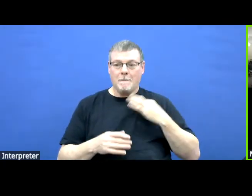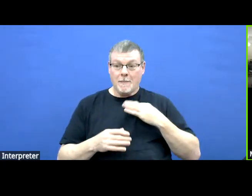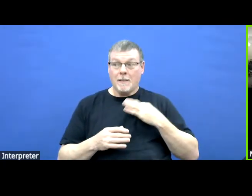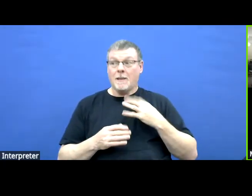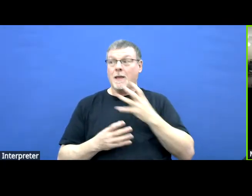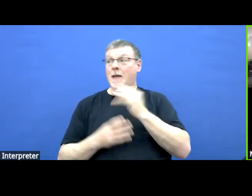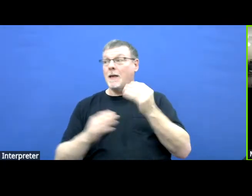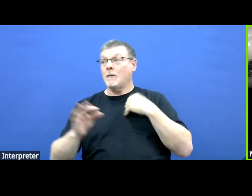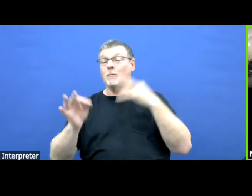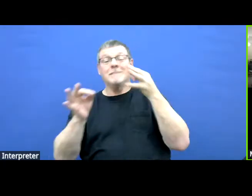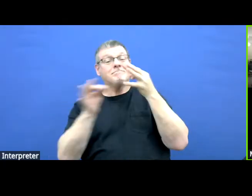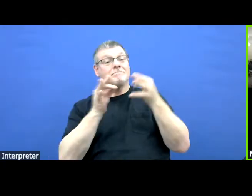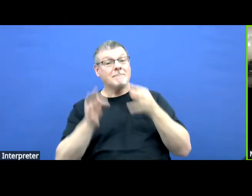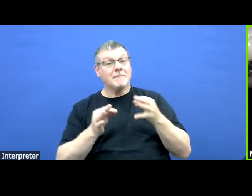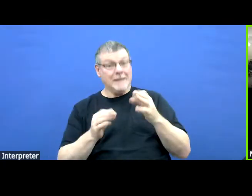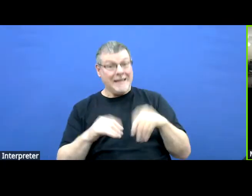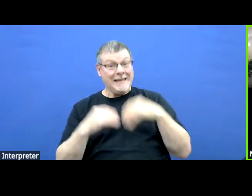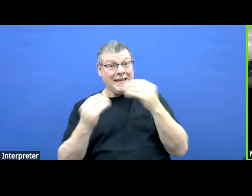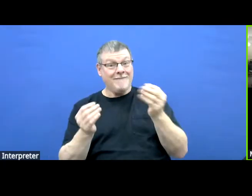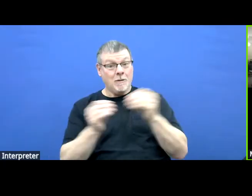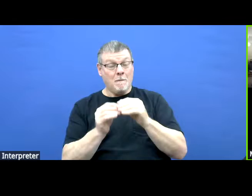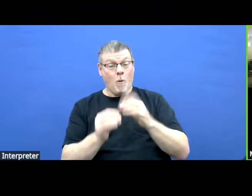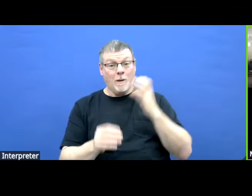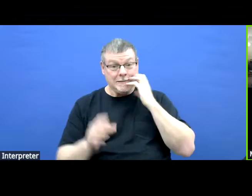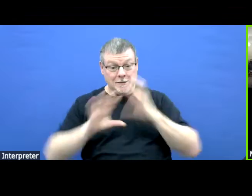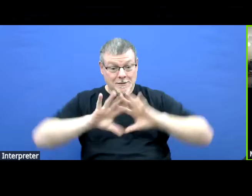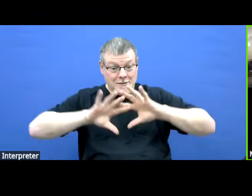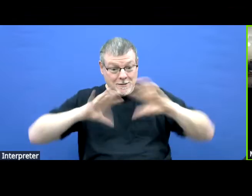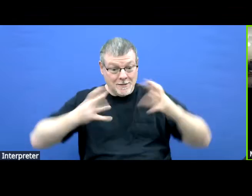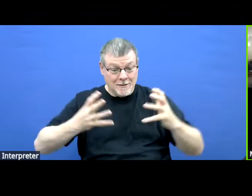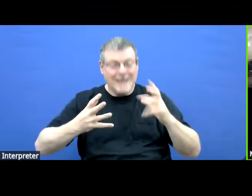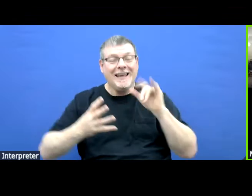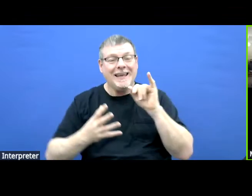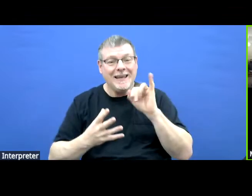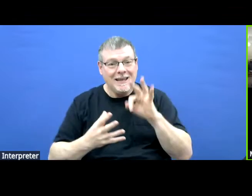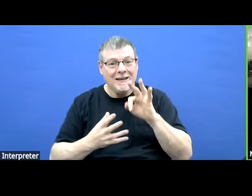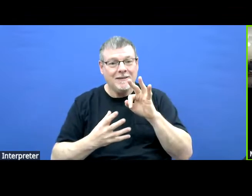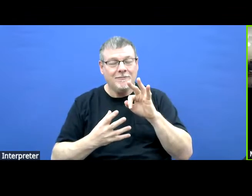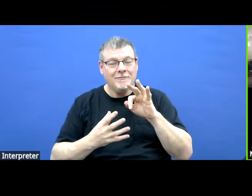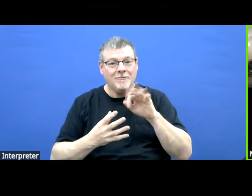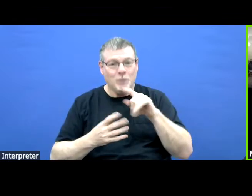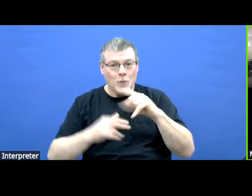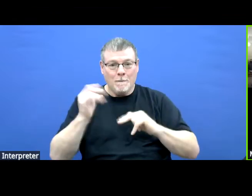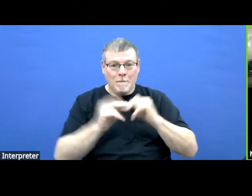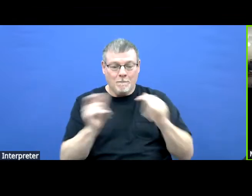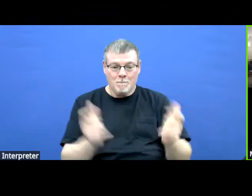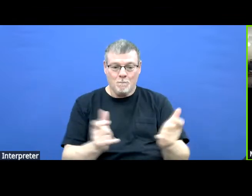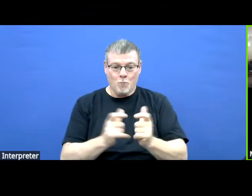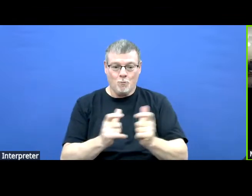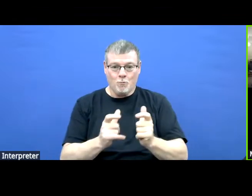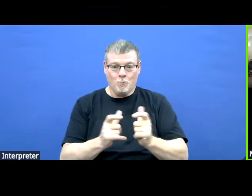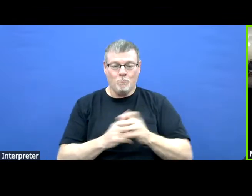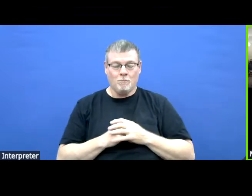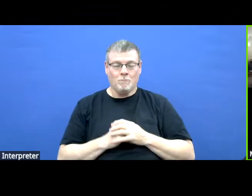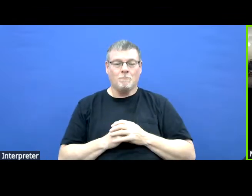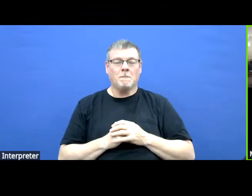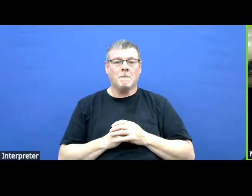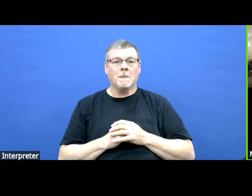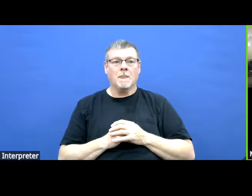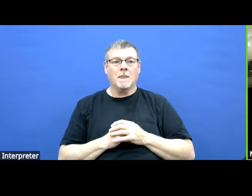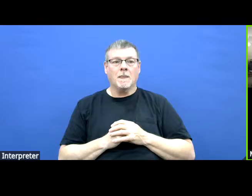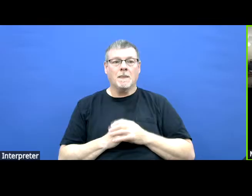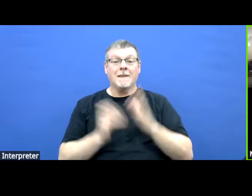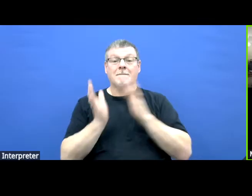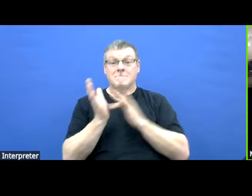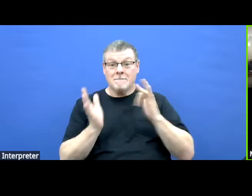we say is we'll give you more density if you build these smaller homes. The advantage